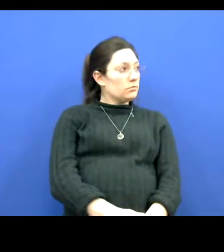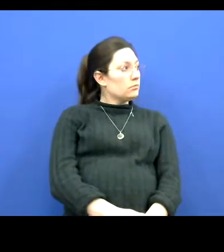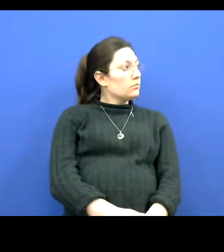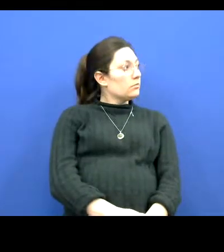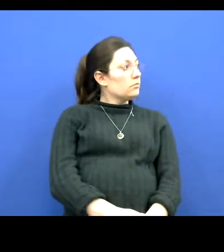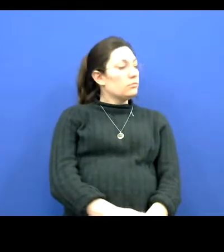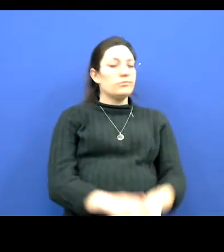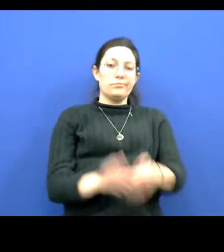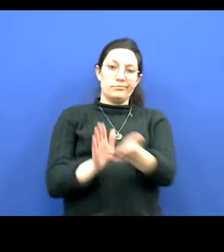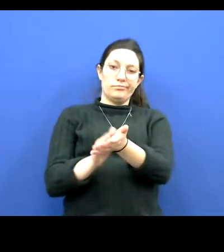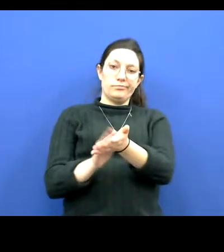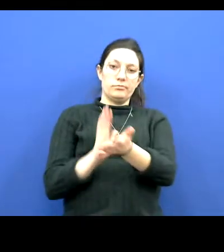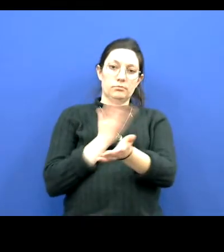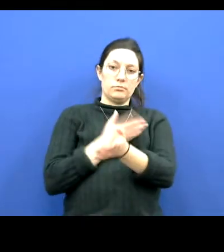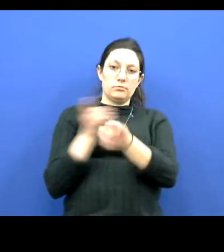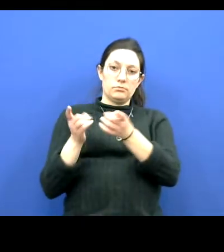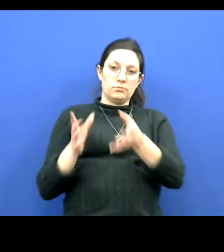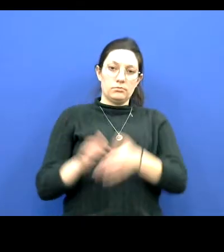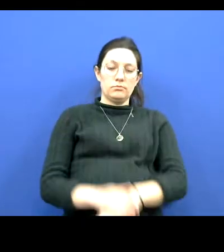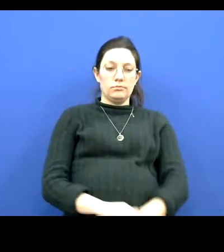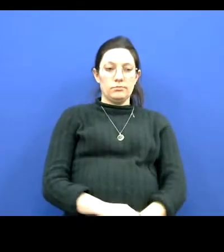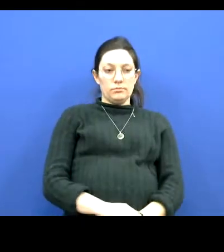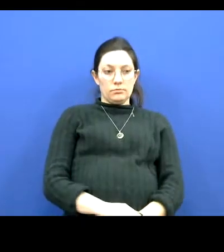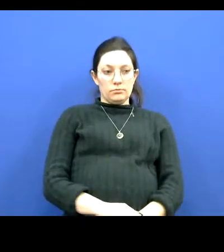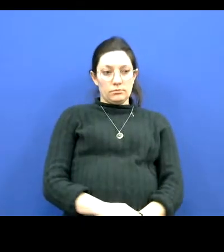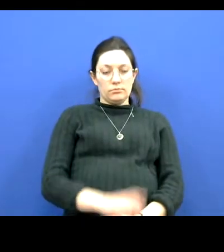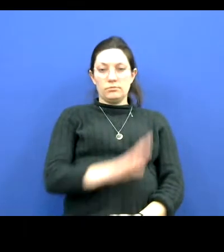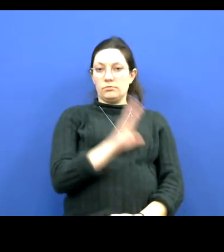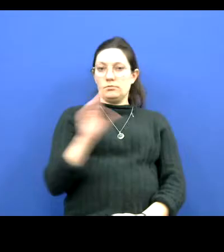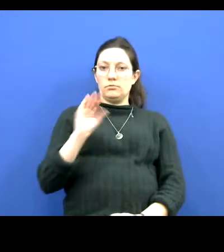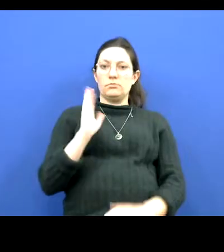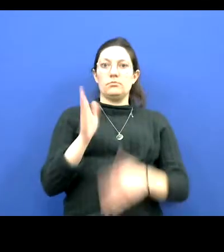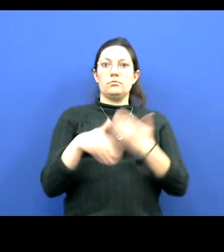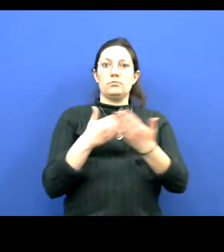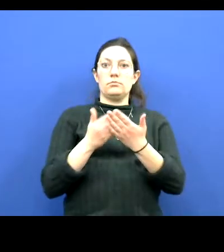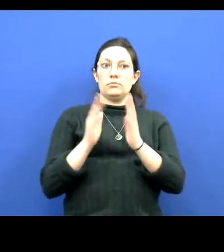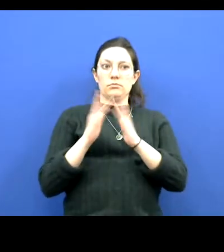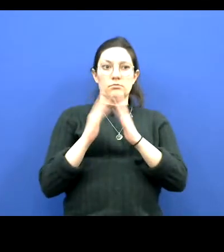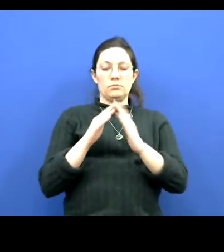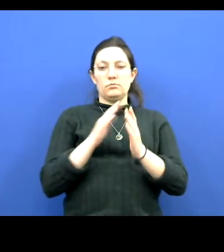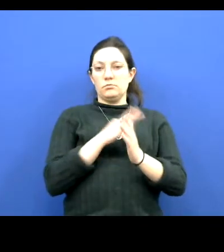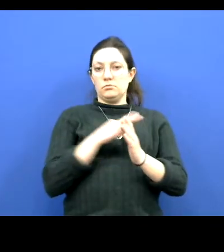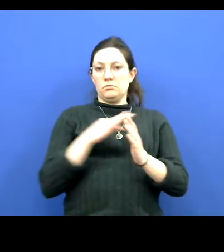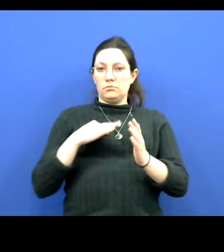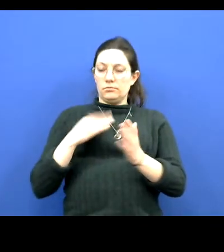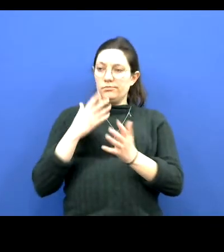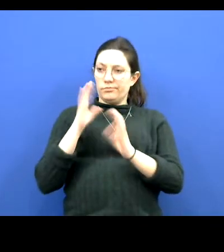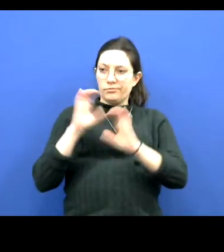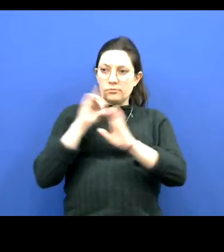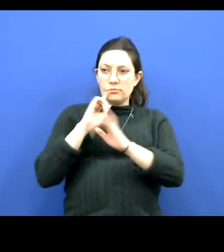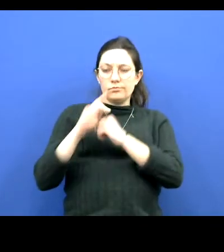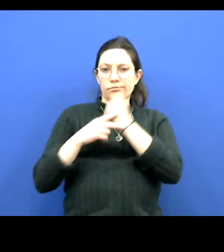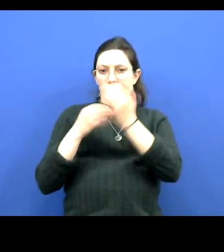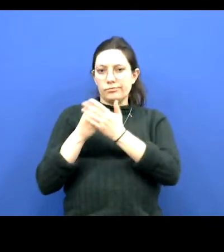shout out to, again, everybody in the town who is always looking out for ways to save money for our